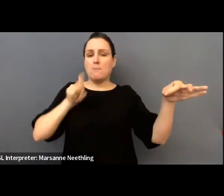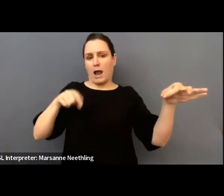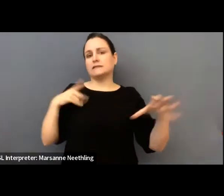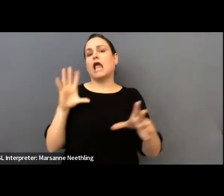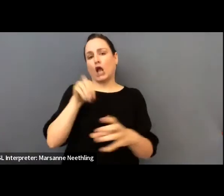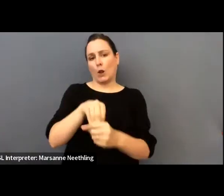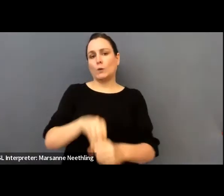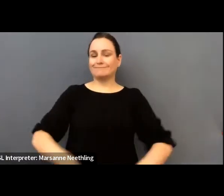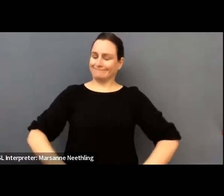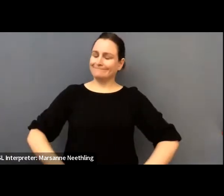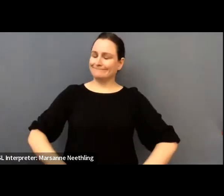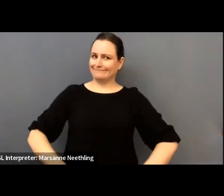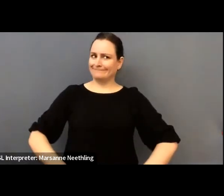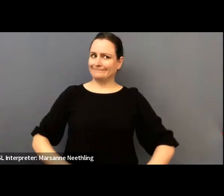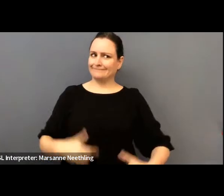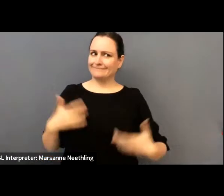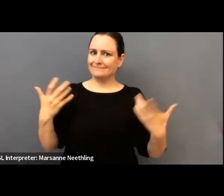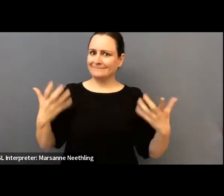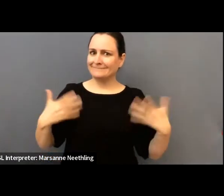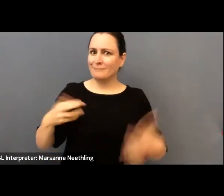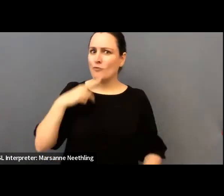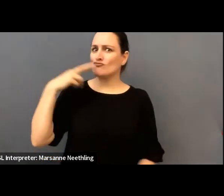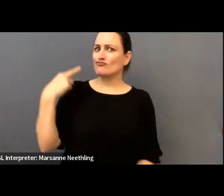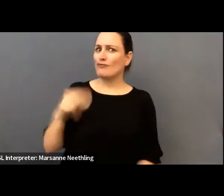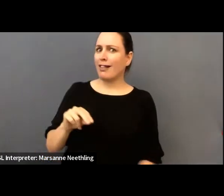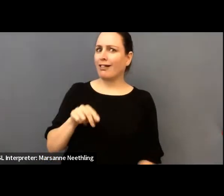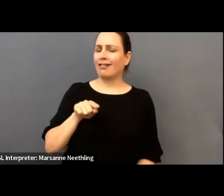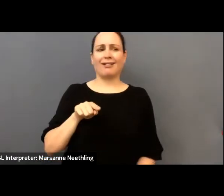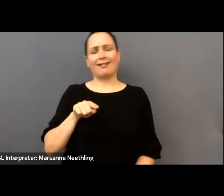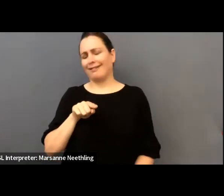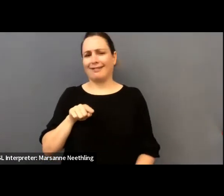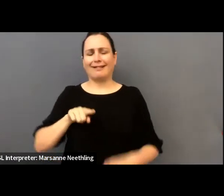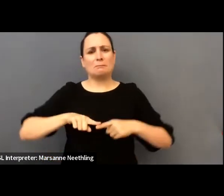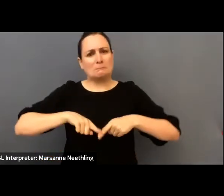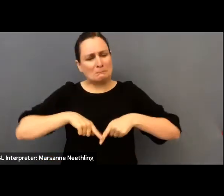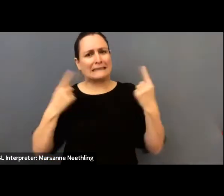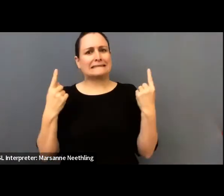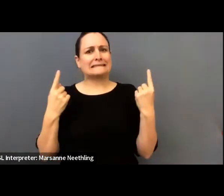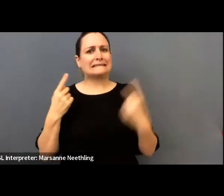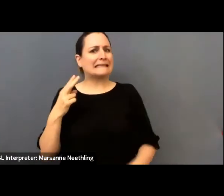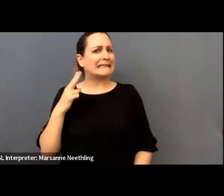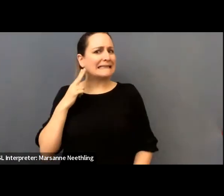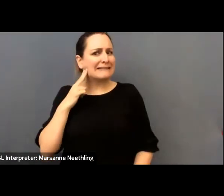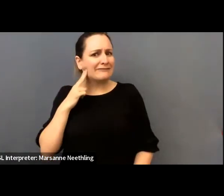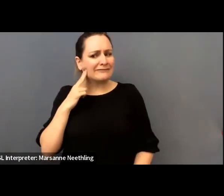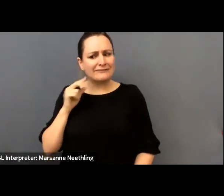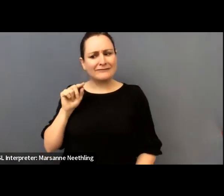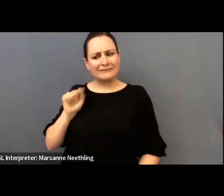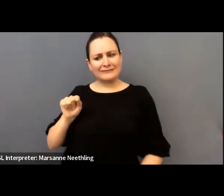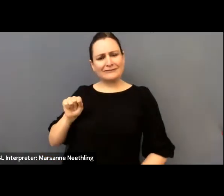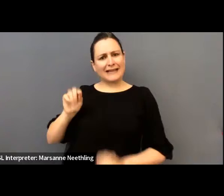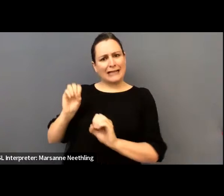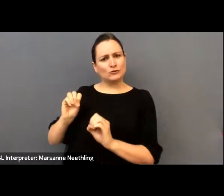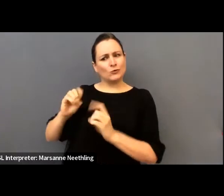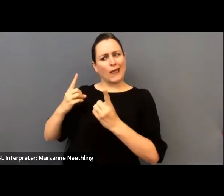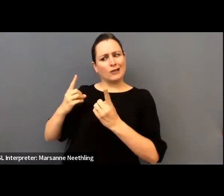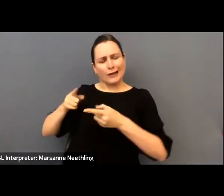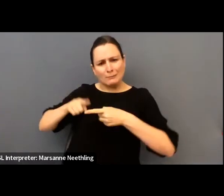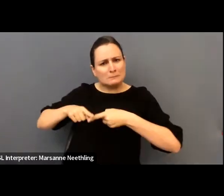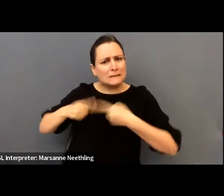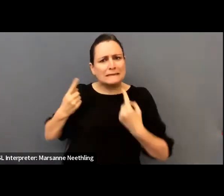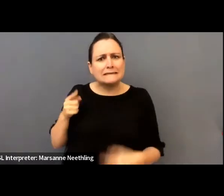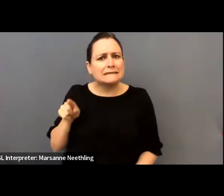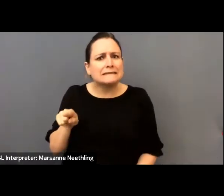seems to be far removed from the everyday reality of the South African education system. And in fact, the way